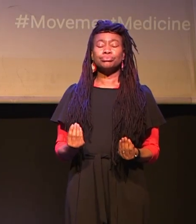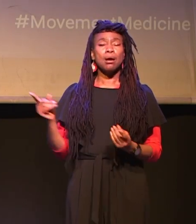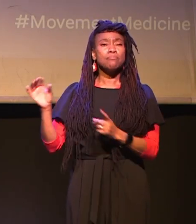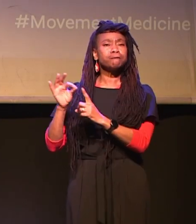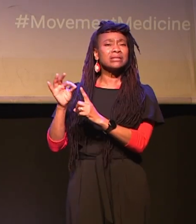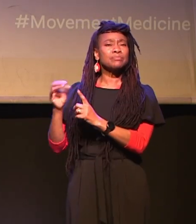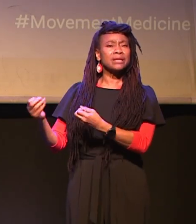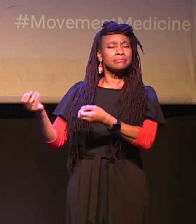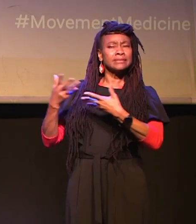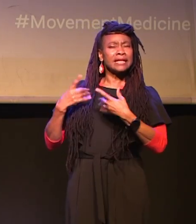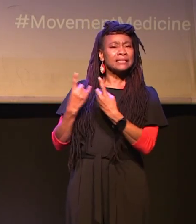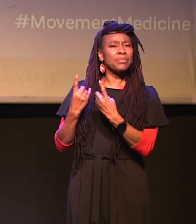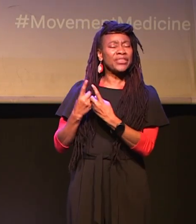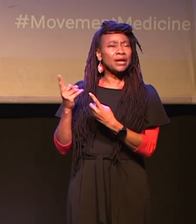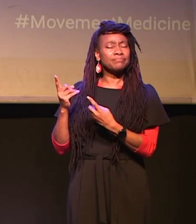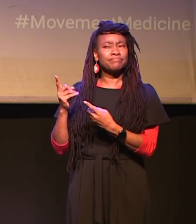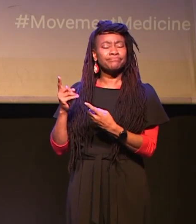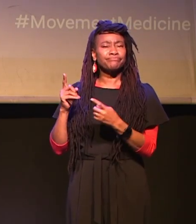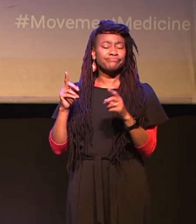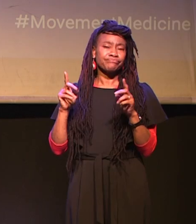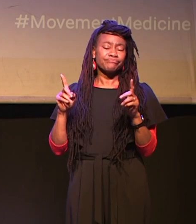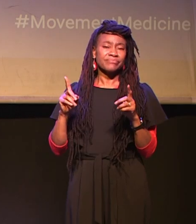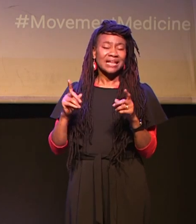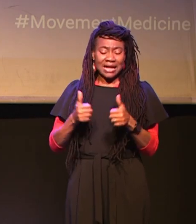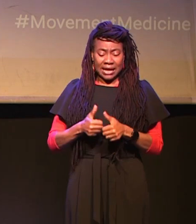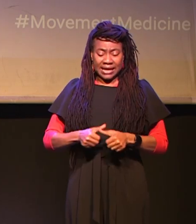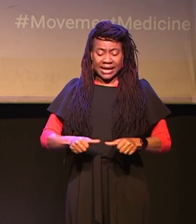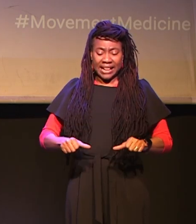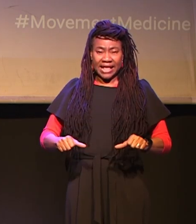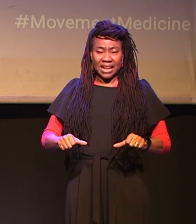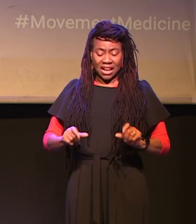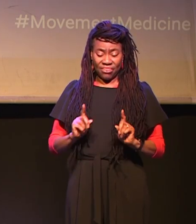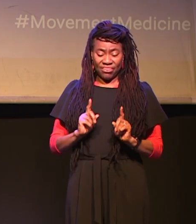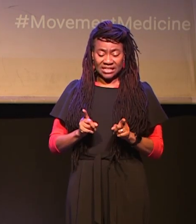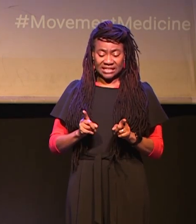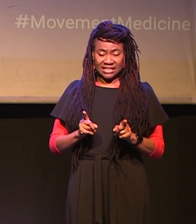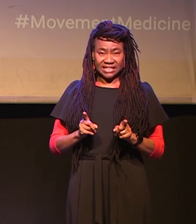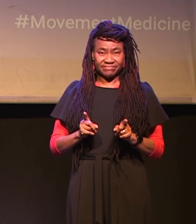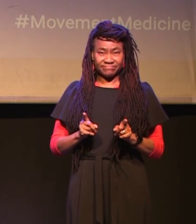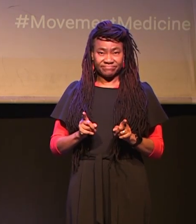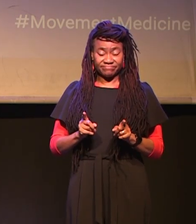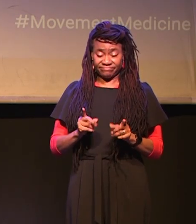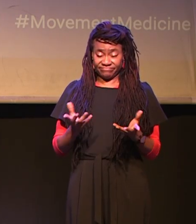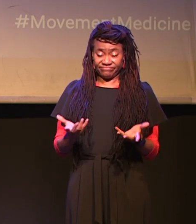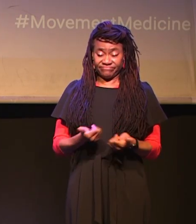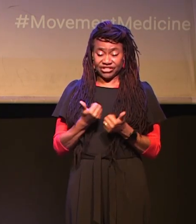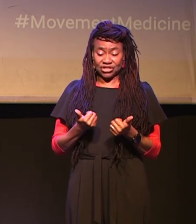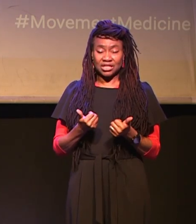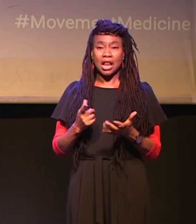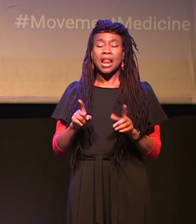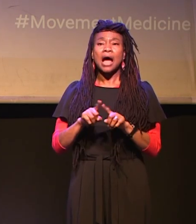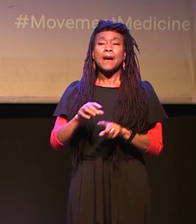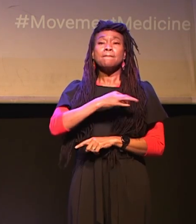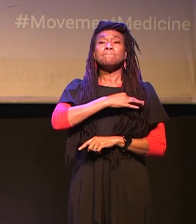like, healing can sometimes get packaged as this finite thing, like, like medical industrial complex,